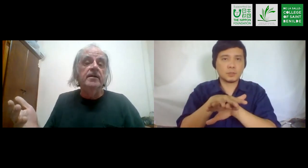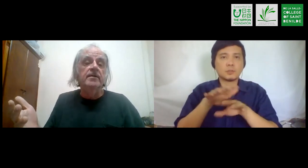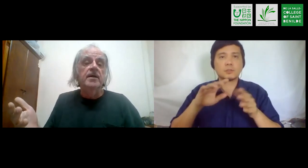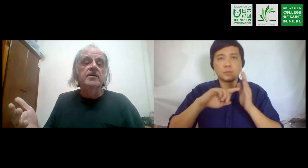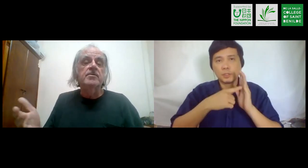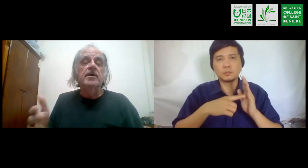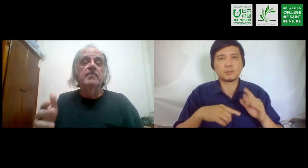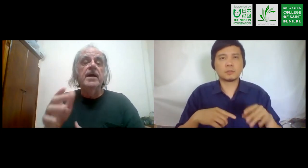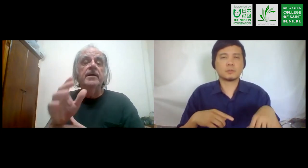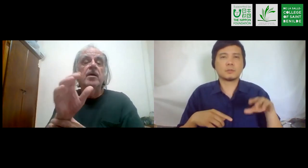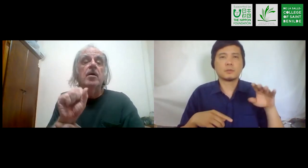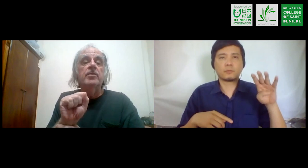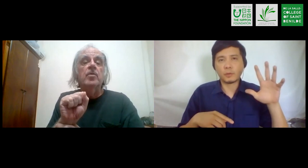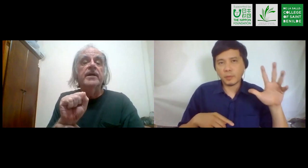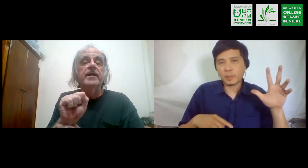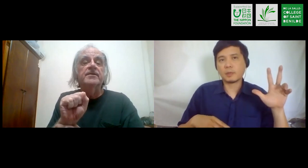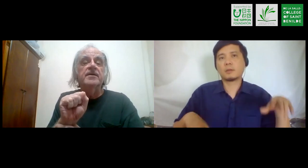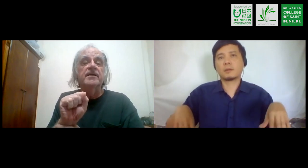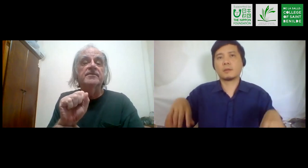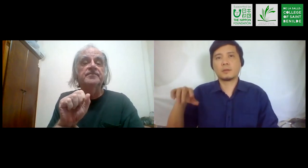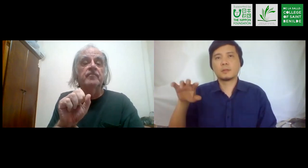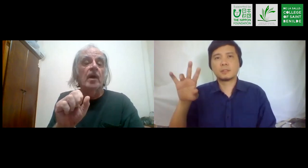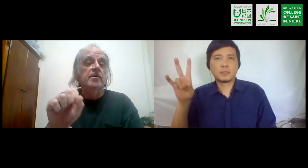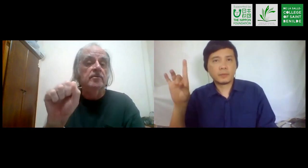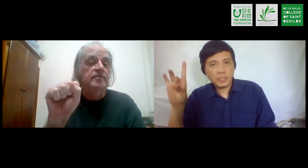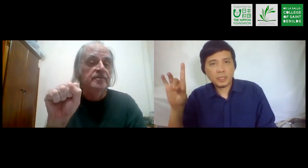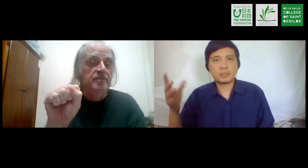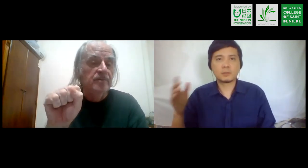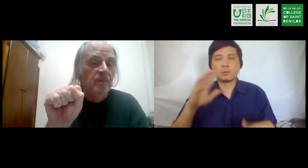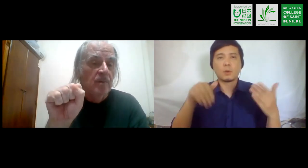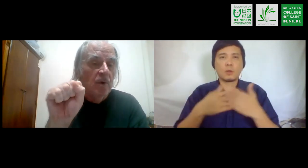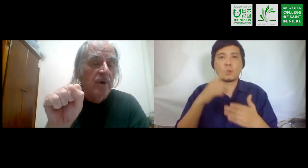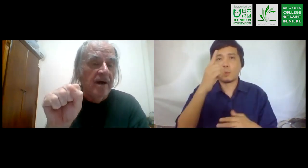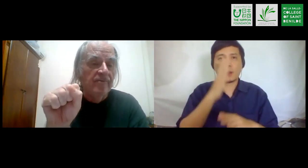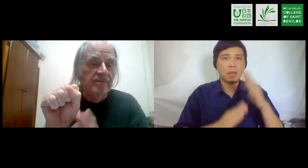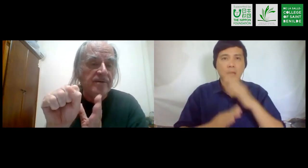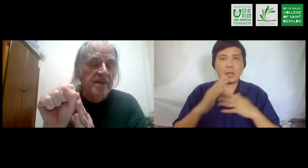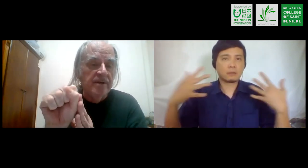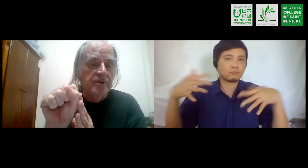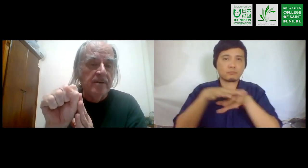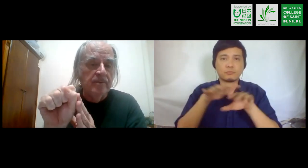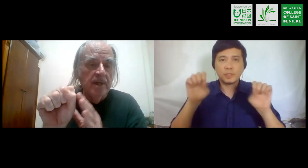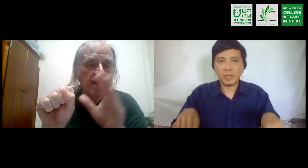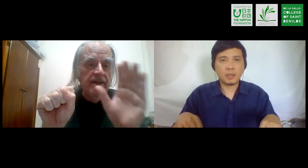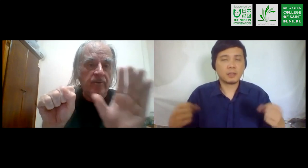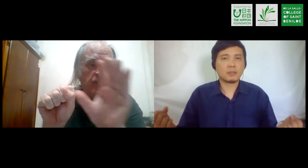8. Start combining all the one-handed signs. So who has this hand shape? And then